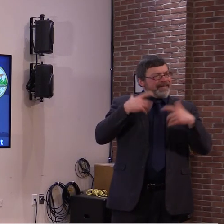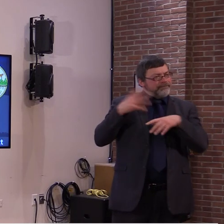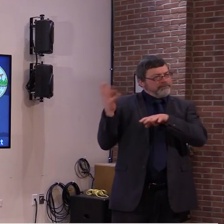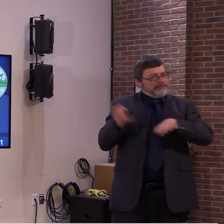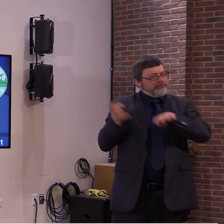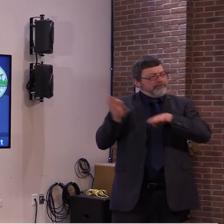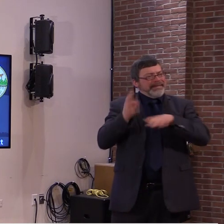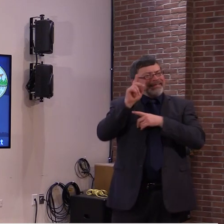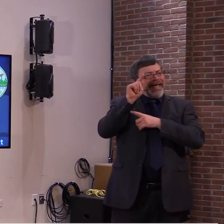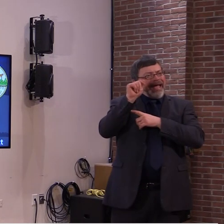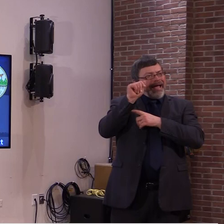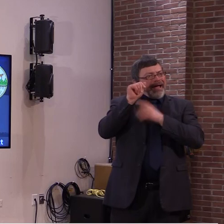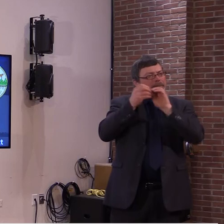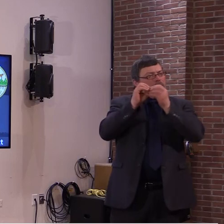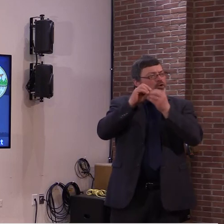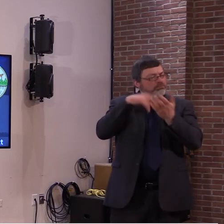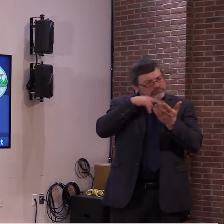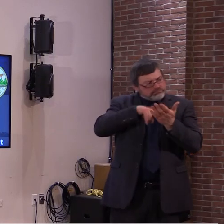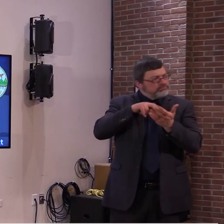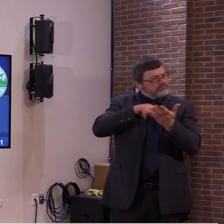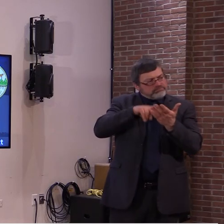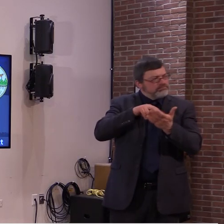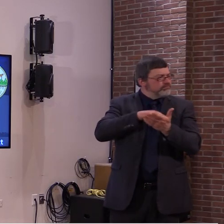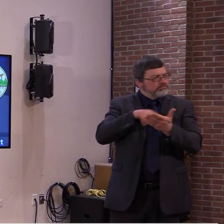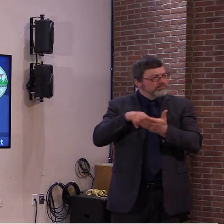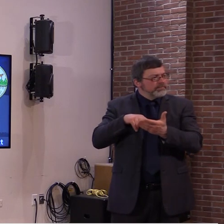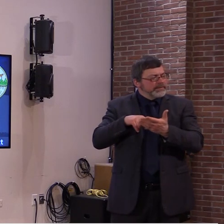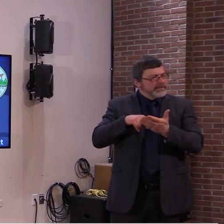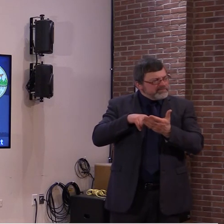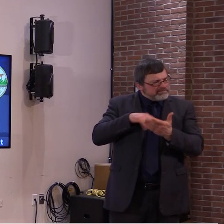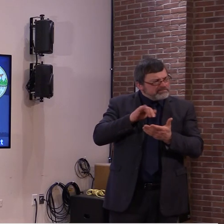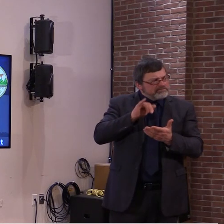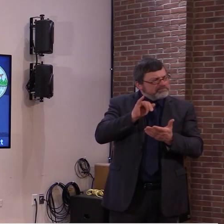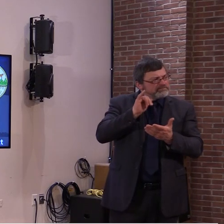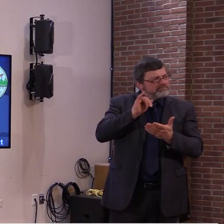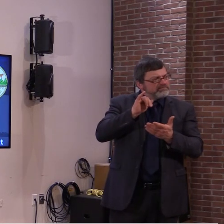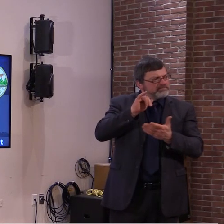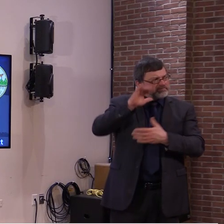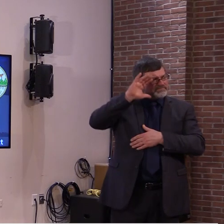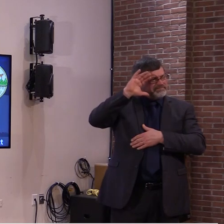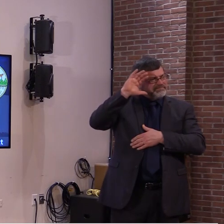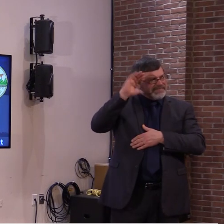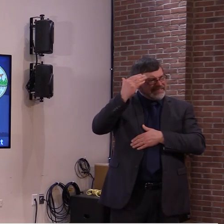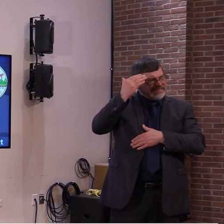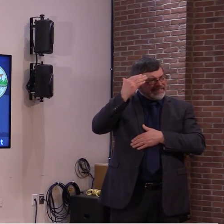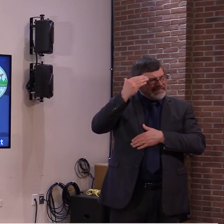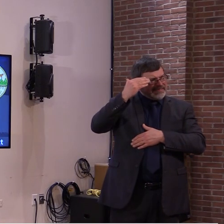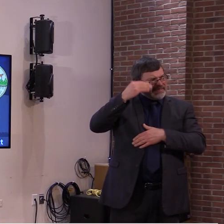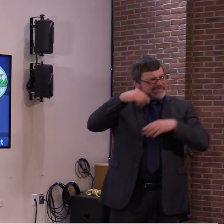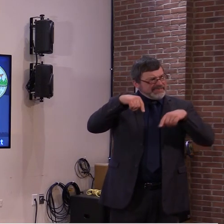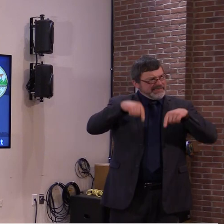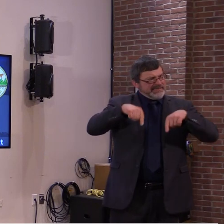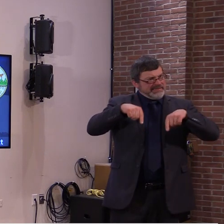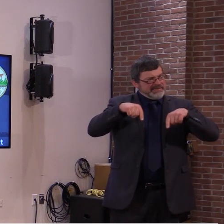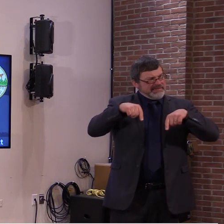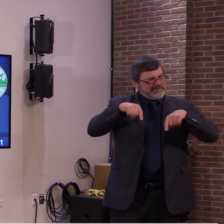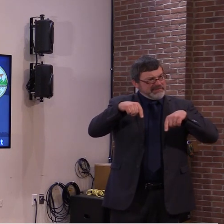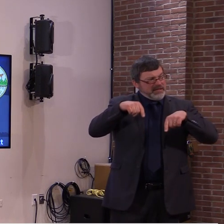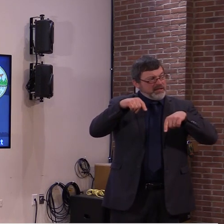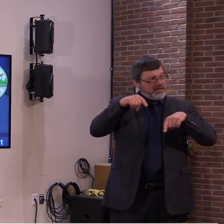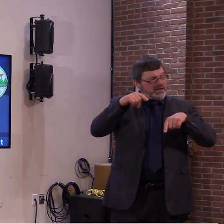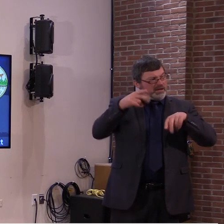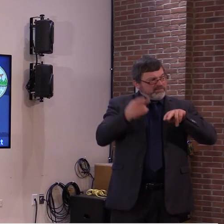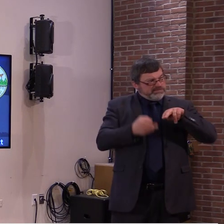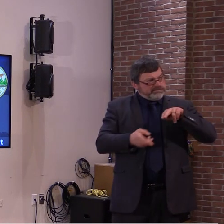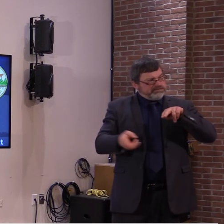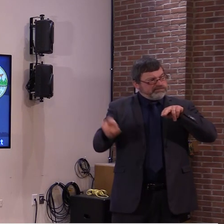does seem to be some correlation between the significant spike in out-of-state travel during the holidays and through the opening of ski season. And I'm